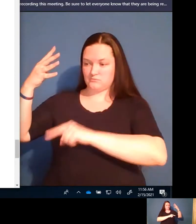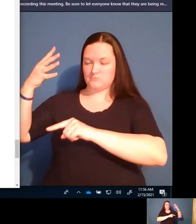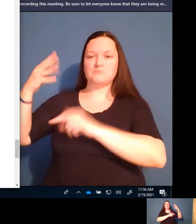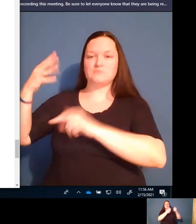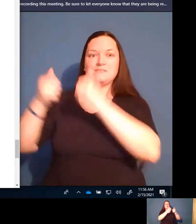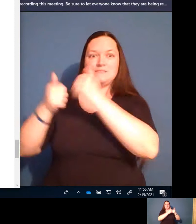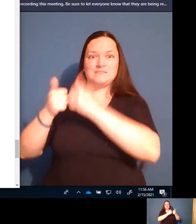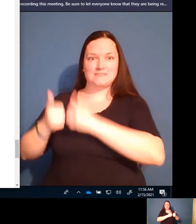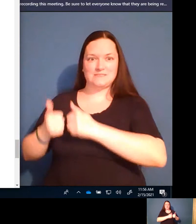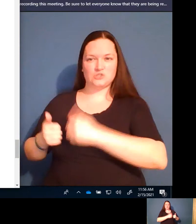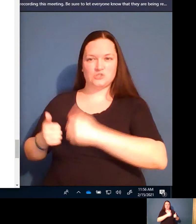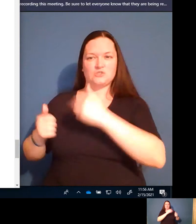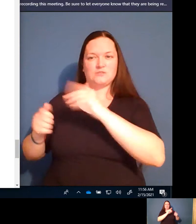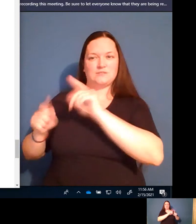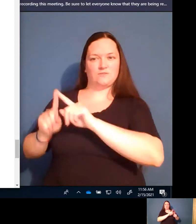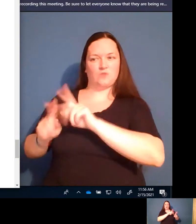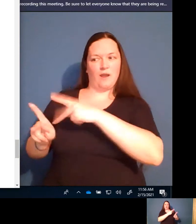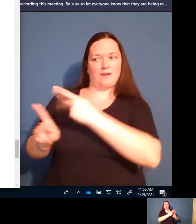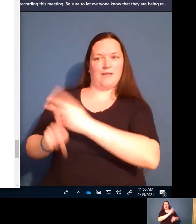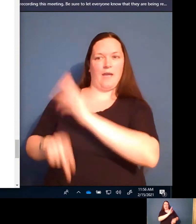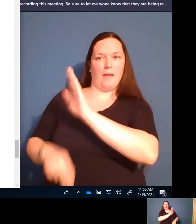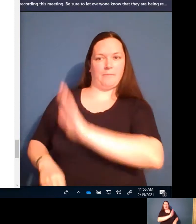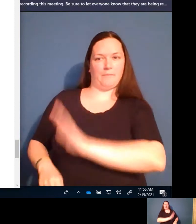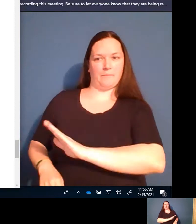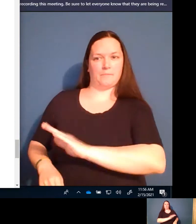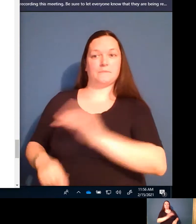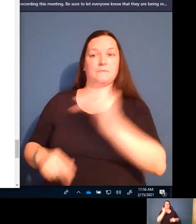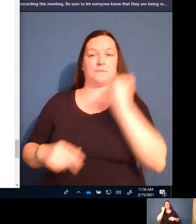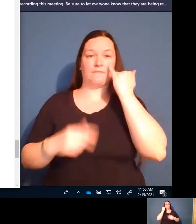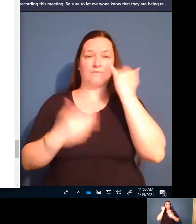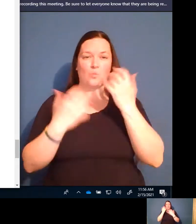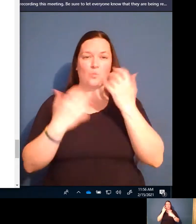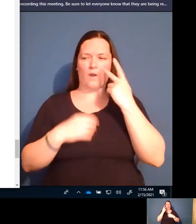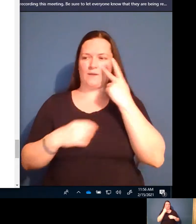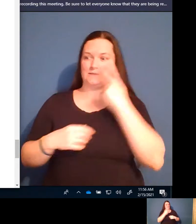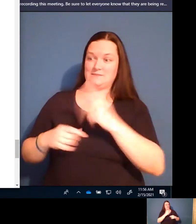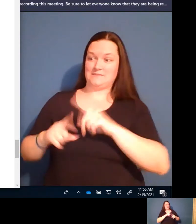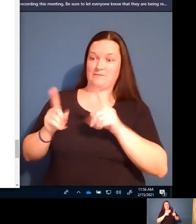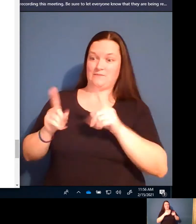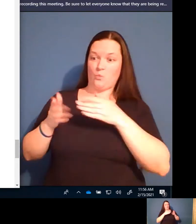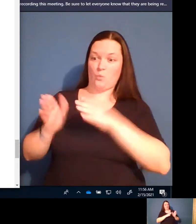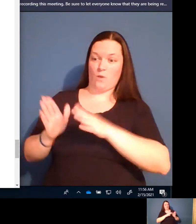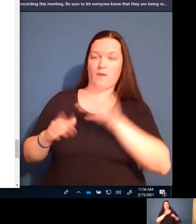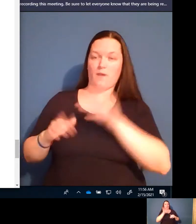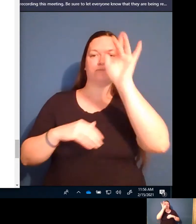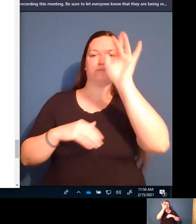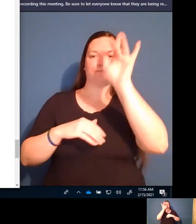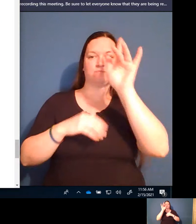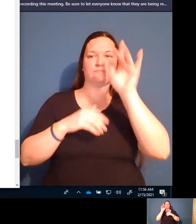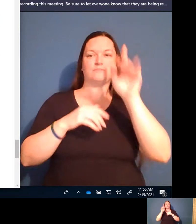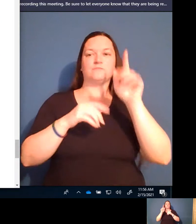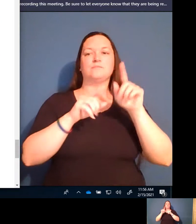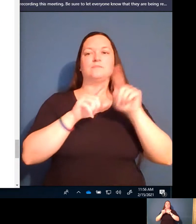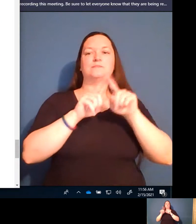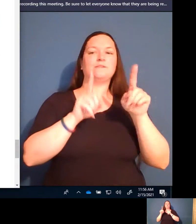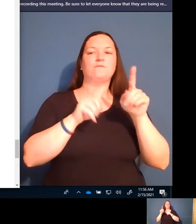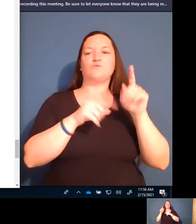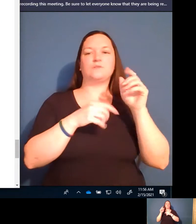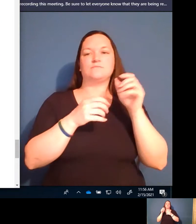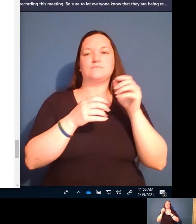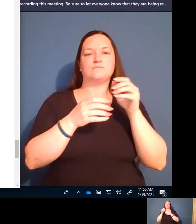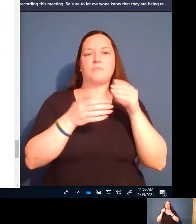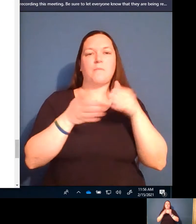type. If you want to sort them a different way, you can click this bar at the top of the Navigation pane, and then choose which